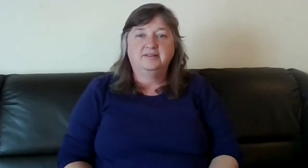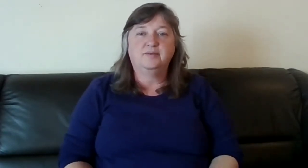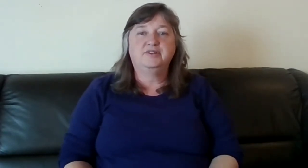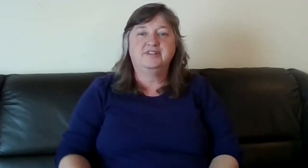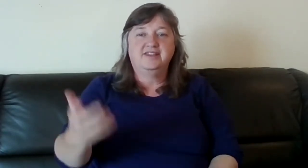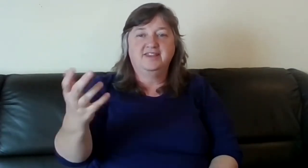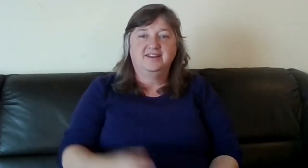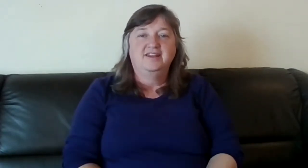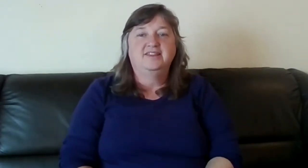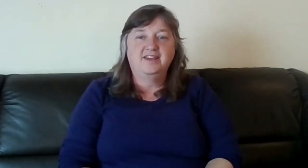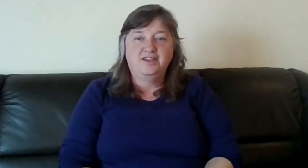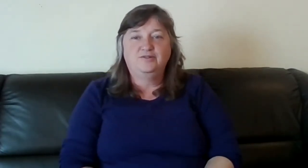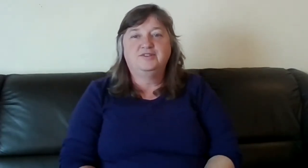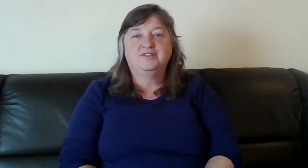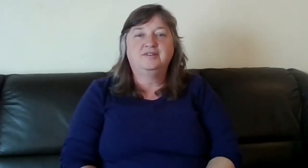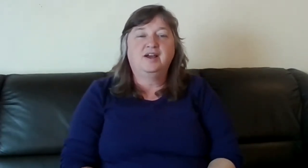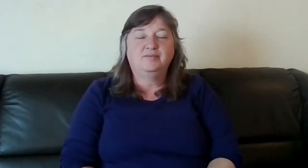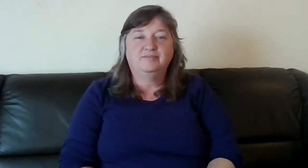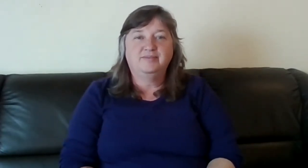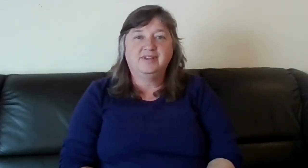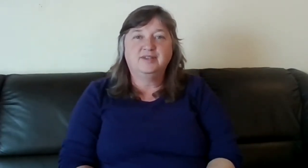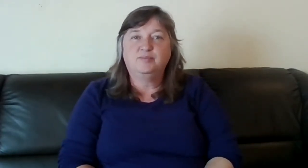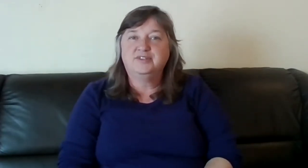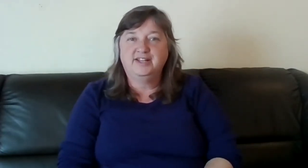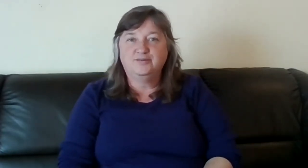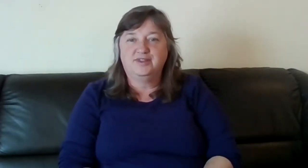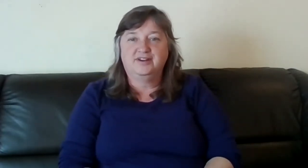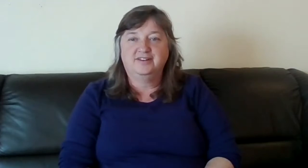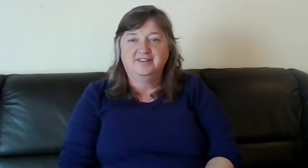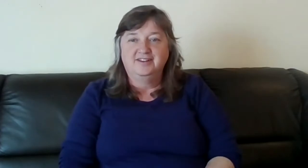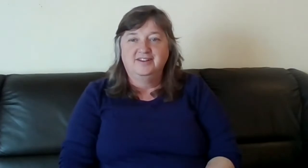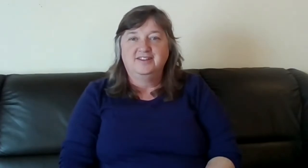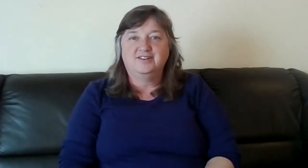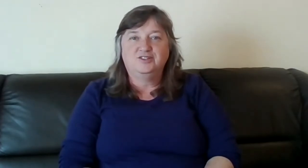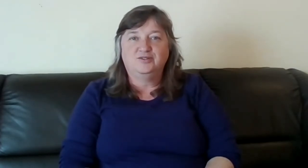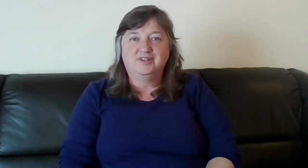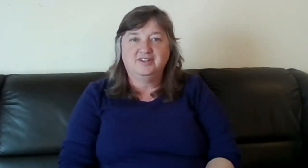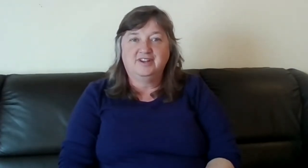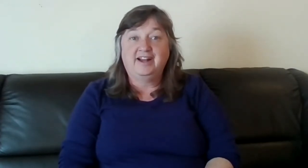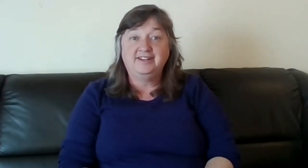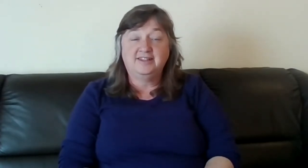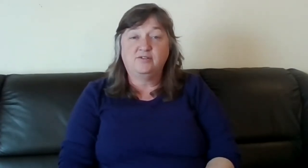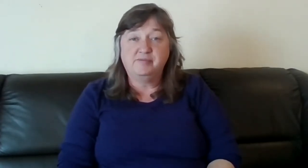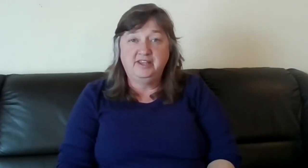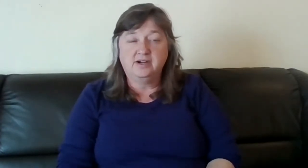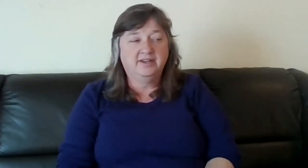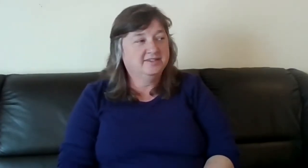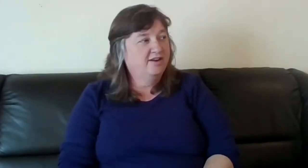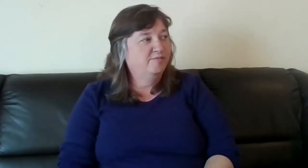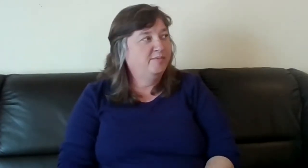Someone is saying that they use simple signs with their children. I did that with my youngest. I